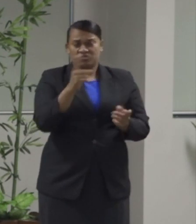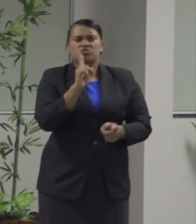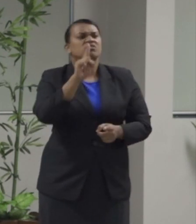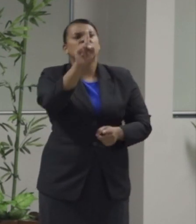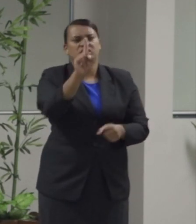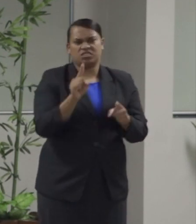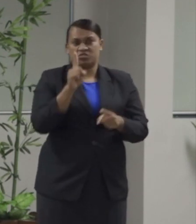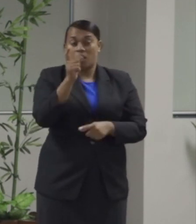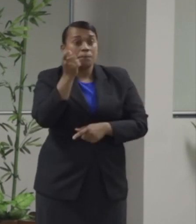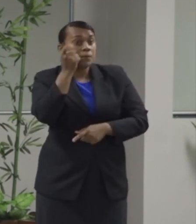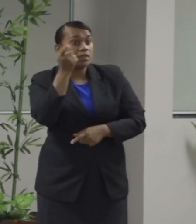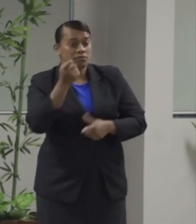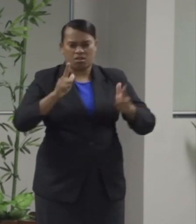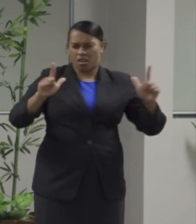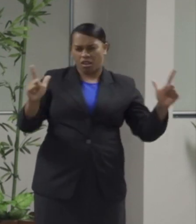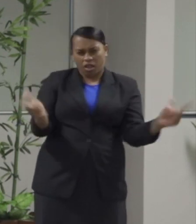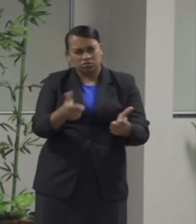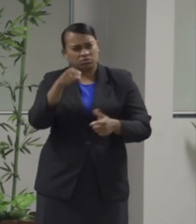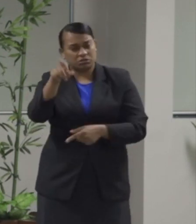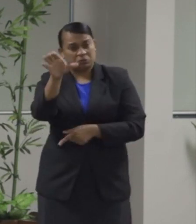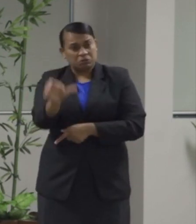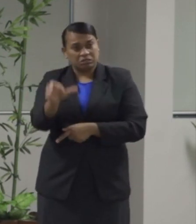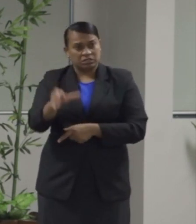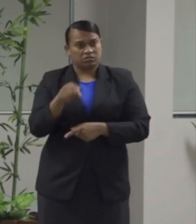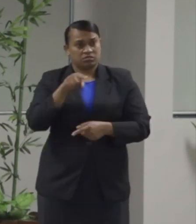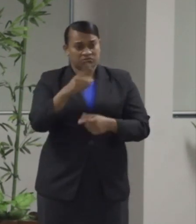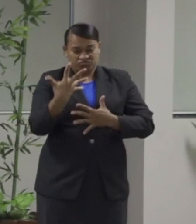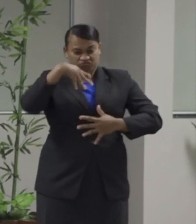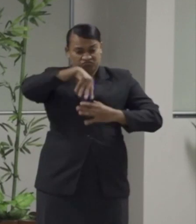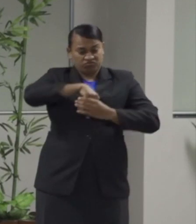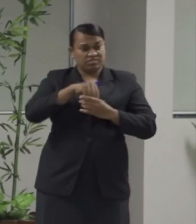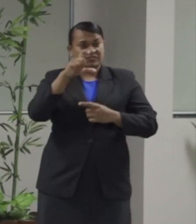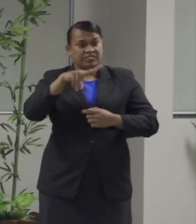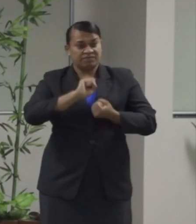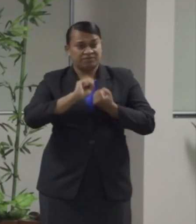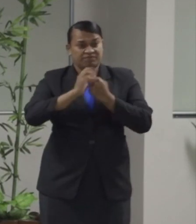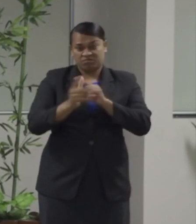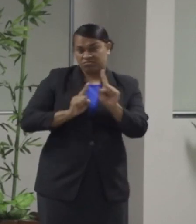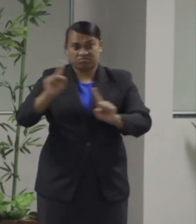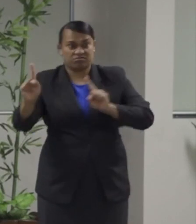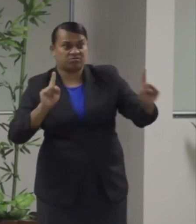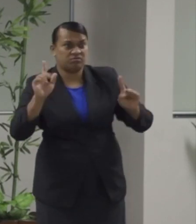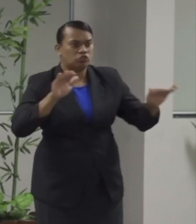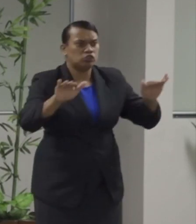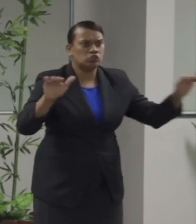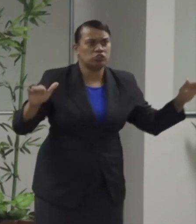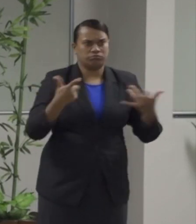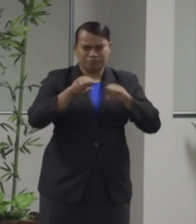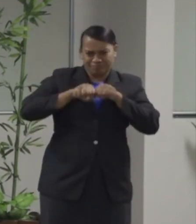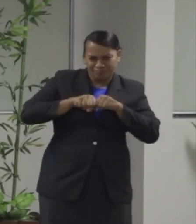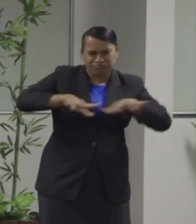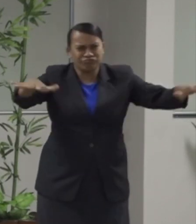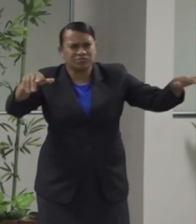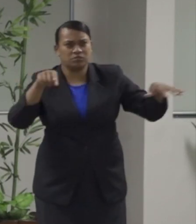careless, symptomatic person to undo all of our diligence and discipline in defeating this virus for good.